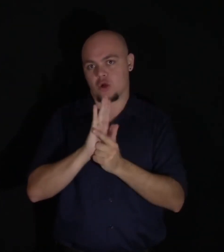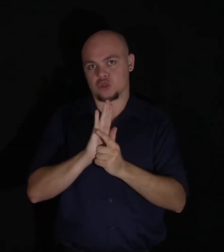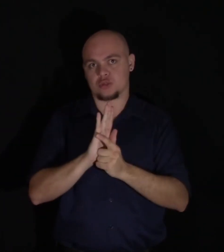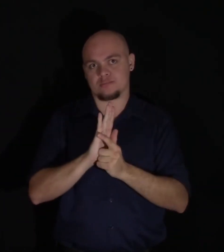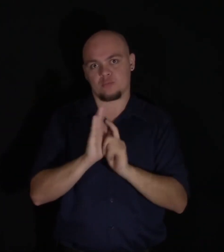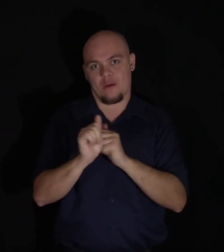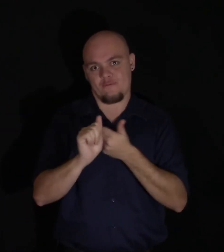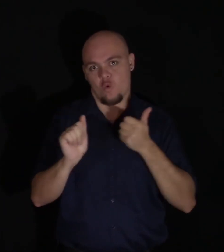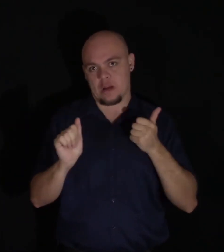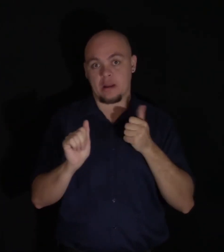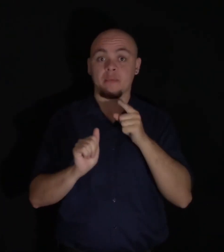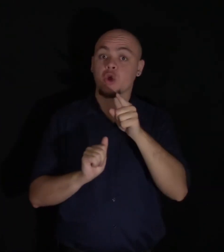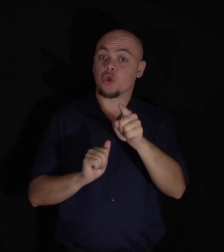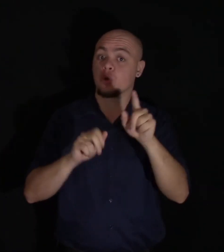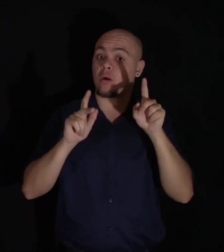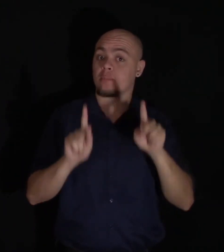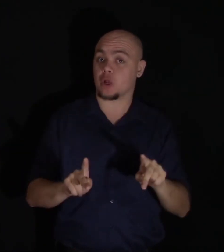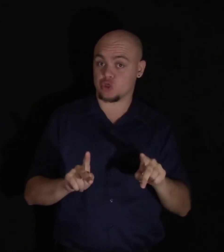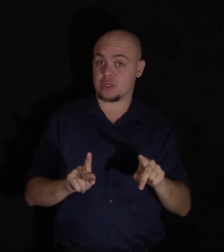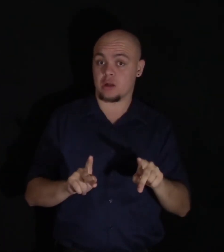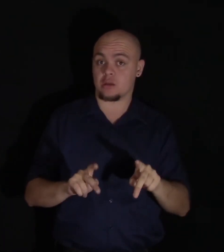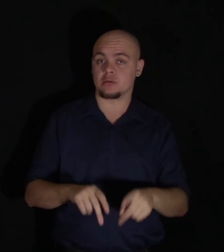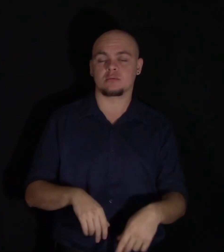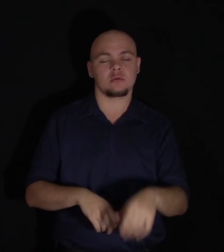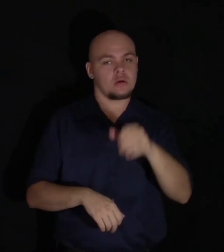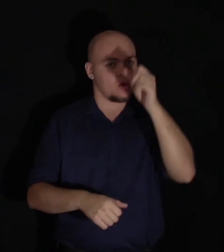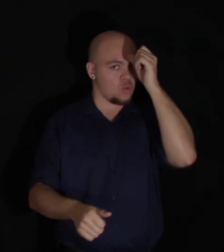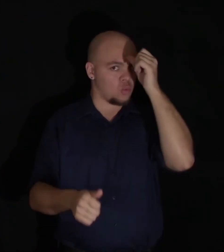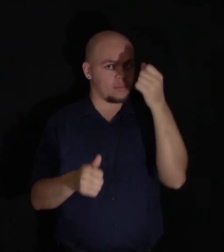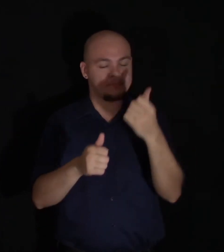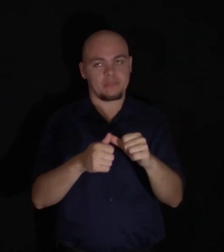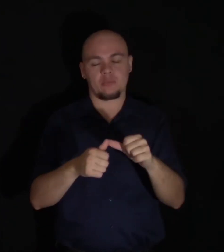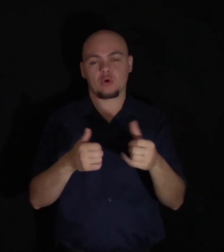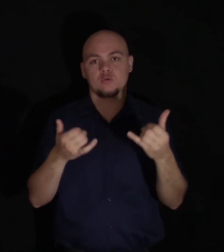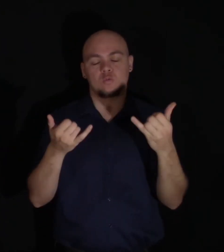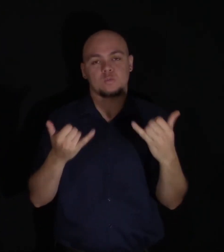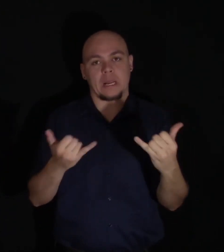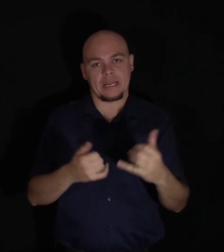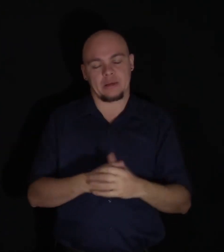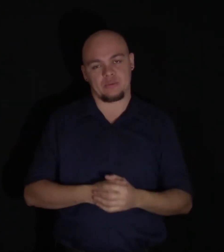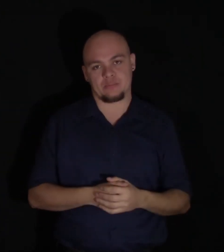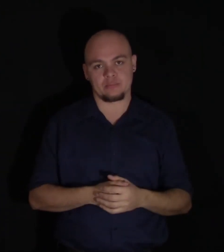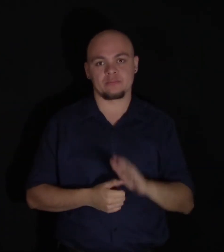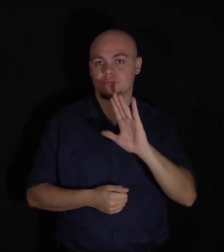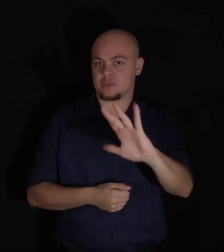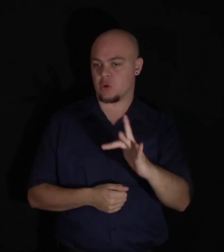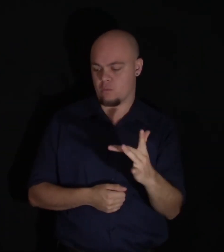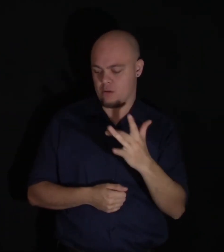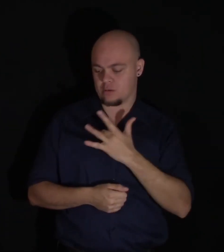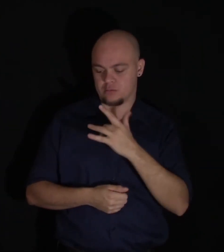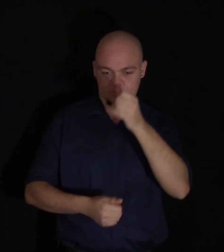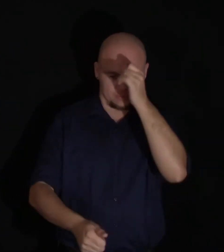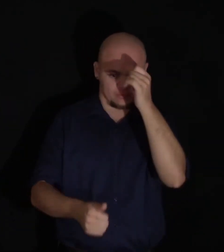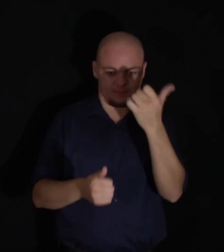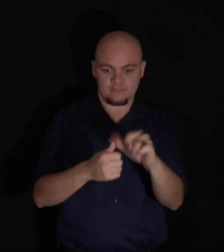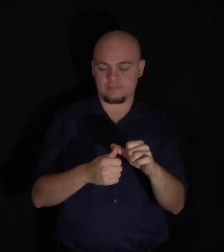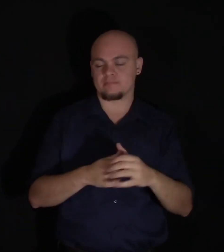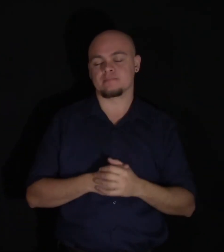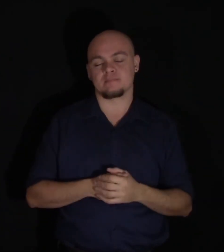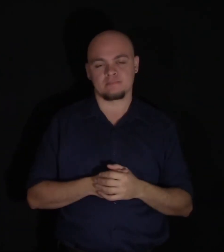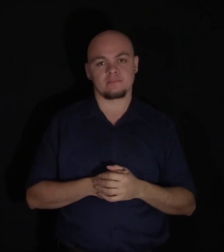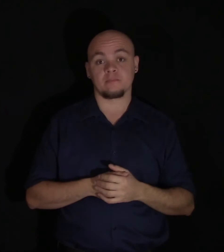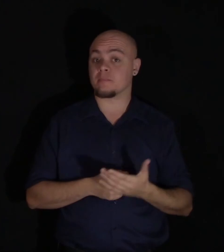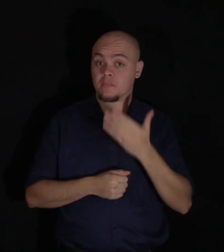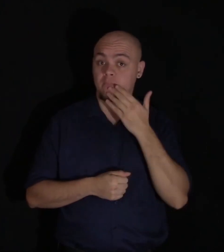for you as a person, I'm telling you, remember it right here. Remember it in your heart, because it's always going to be